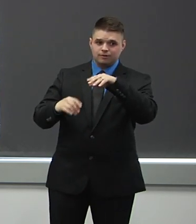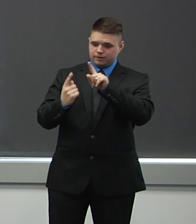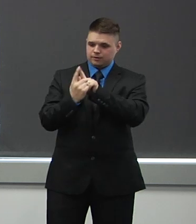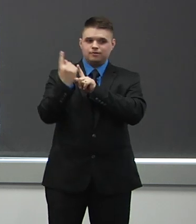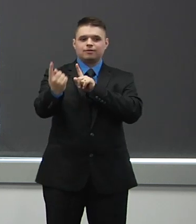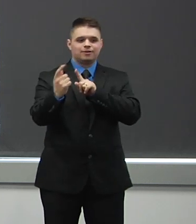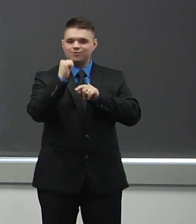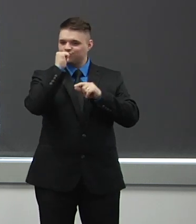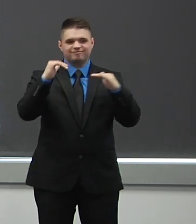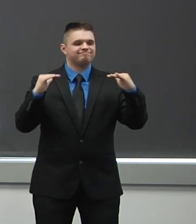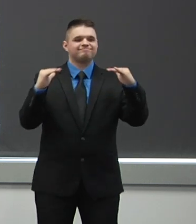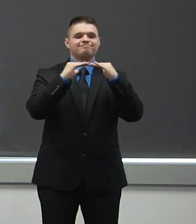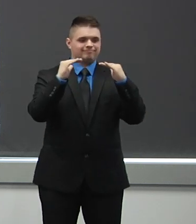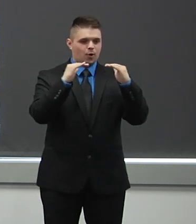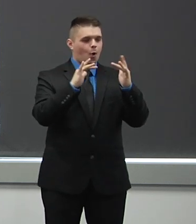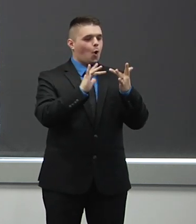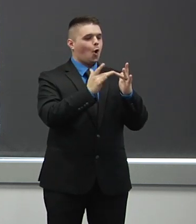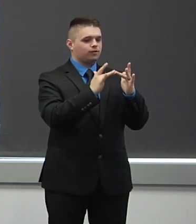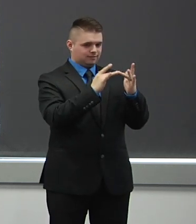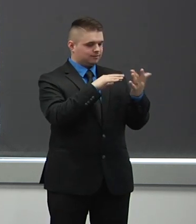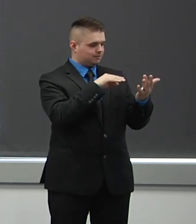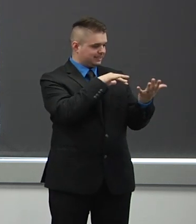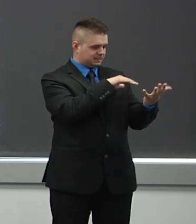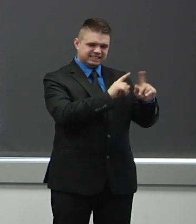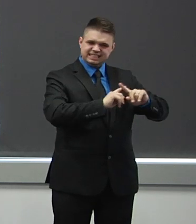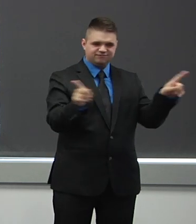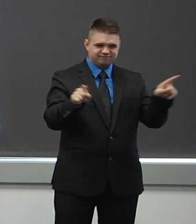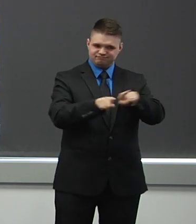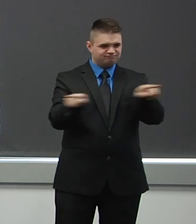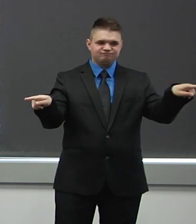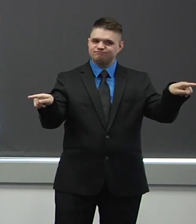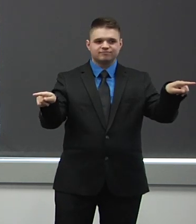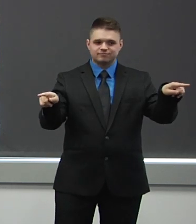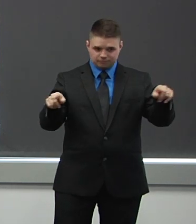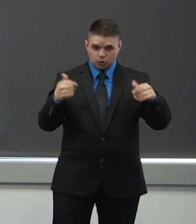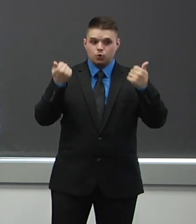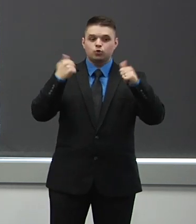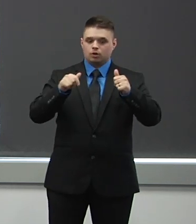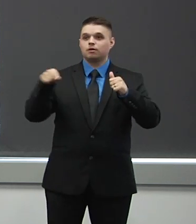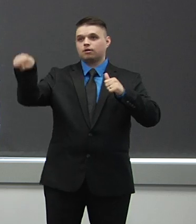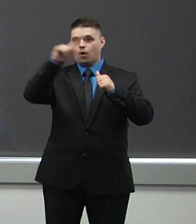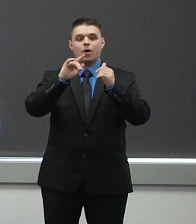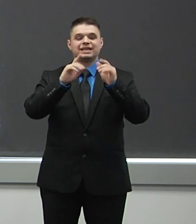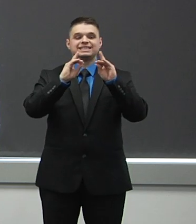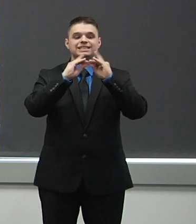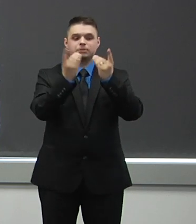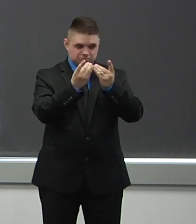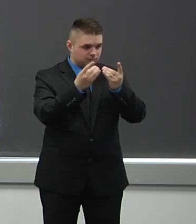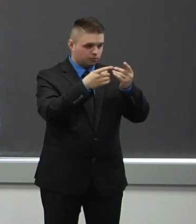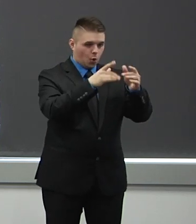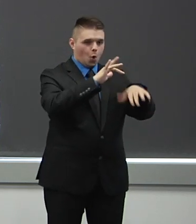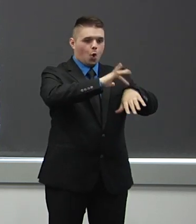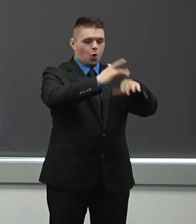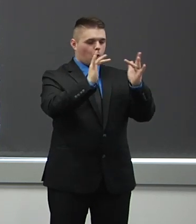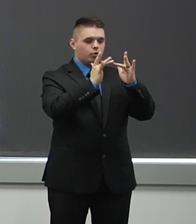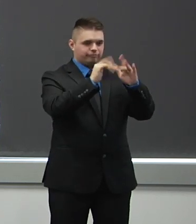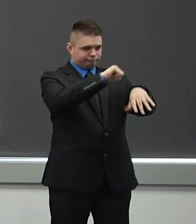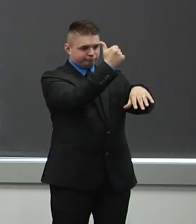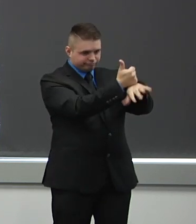learning, but it sounds like a lot of districts are trying to do that and want to make that work for their students. So how is the state